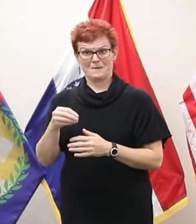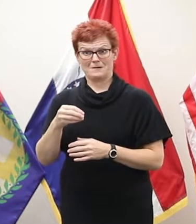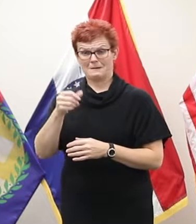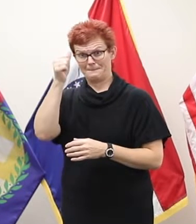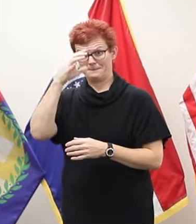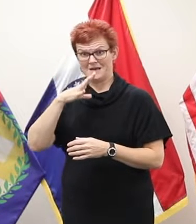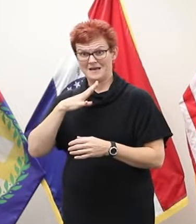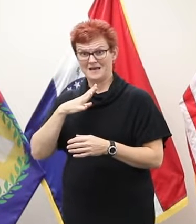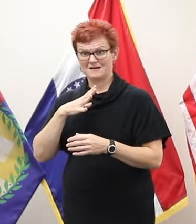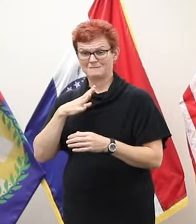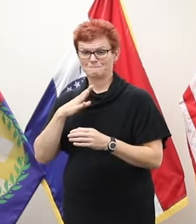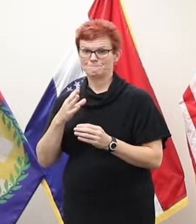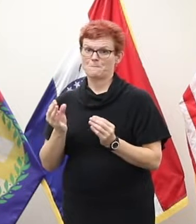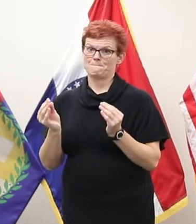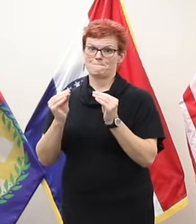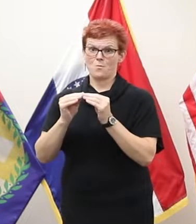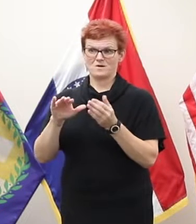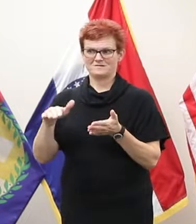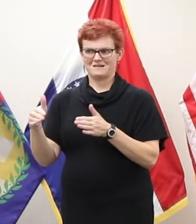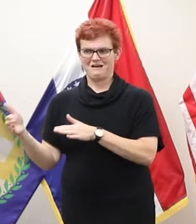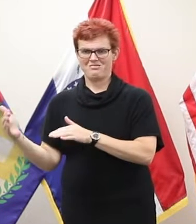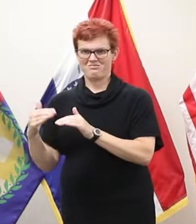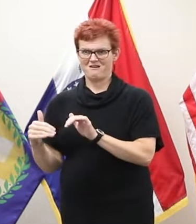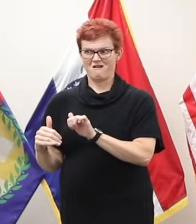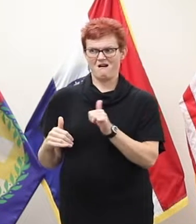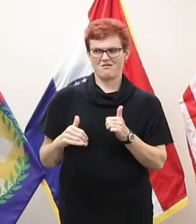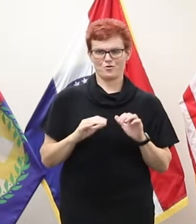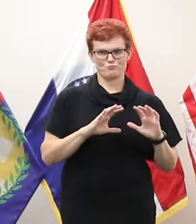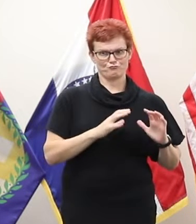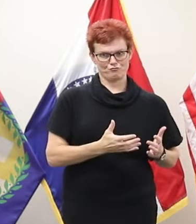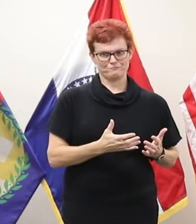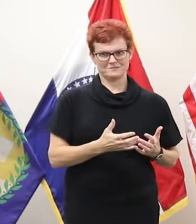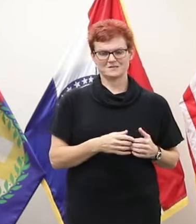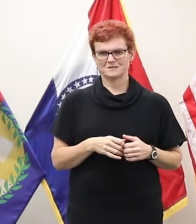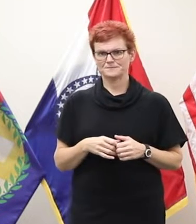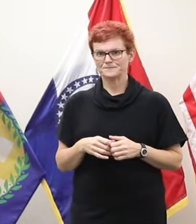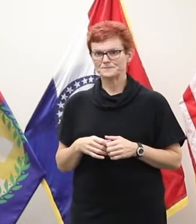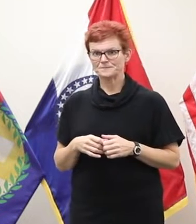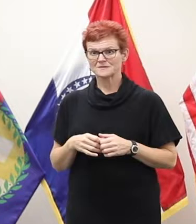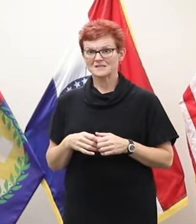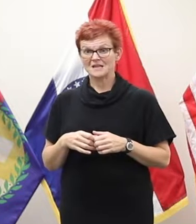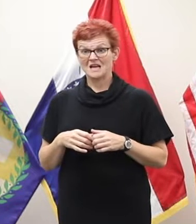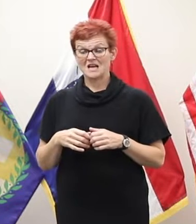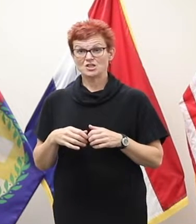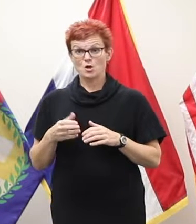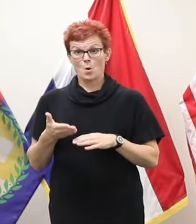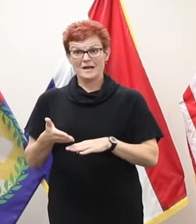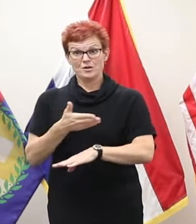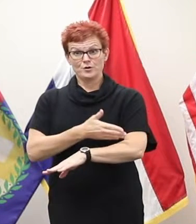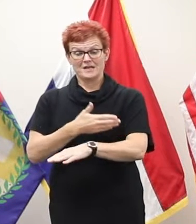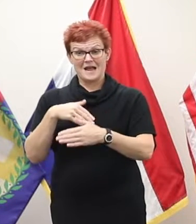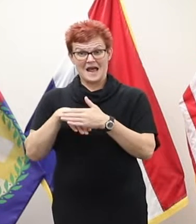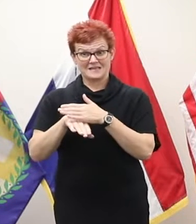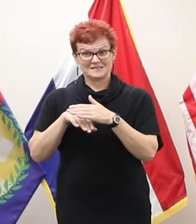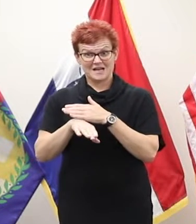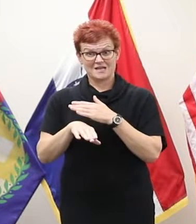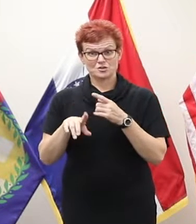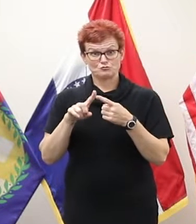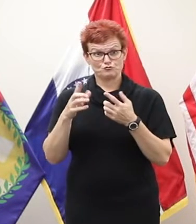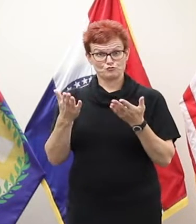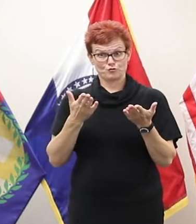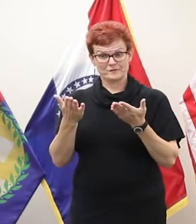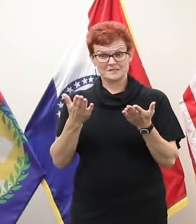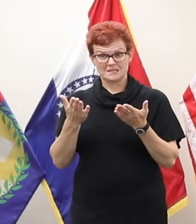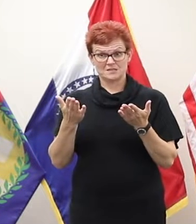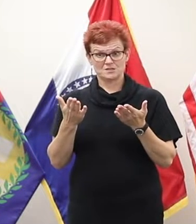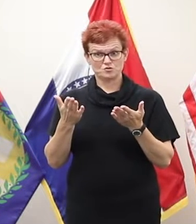group. And the 5th goal is this: increase access to recovery services that increase the quality of